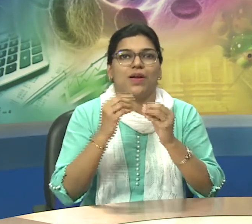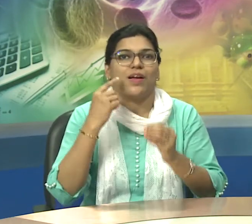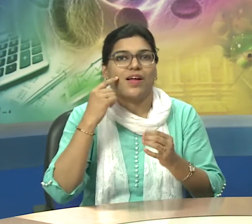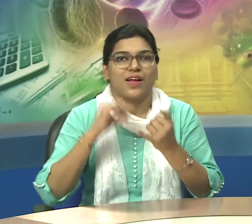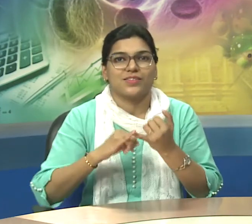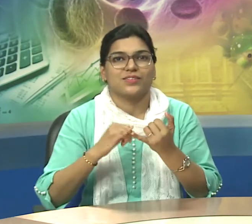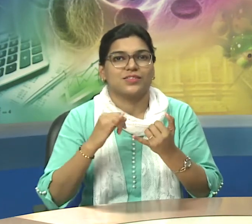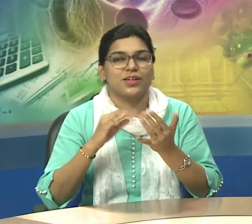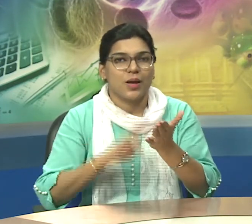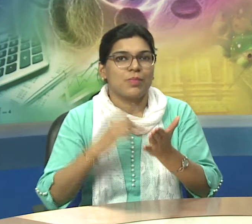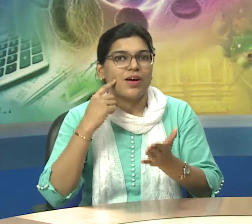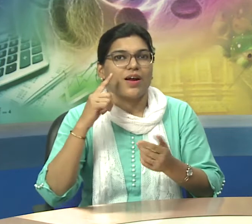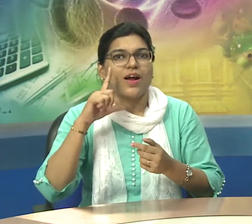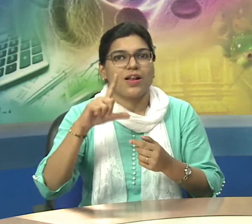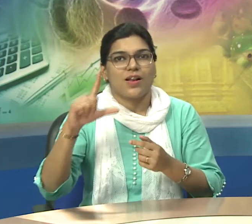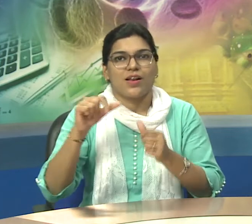uttered the word